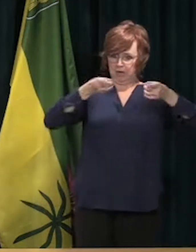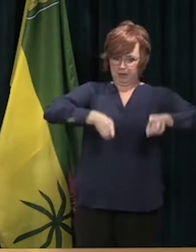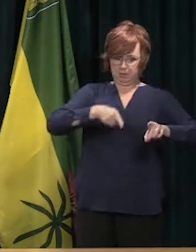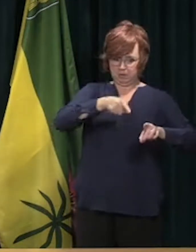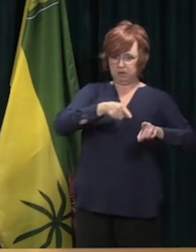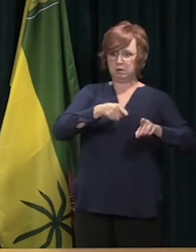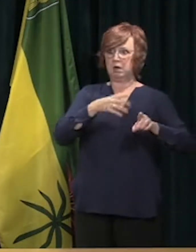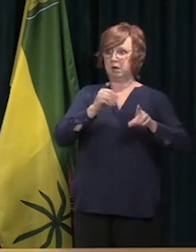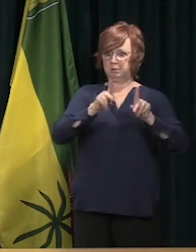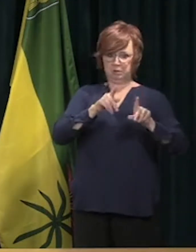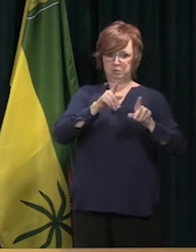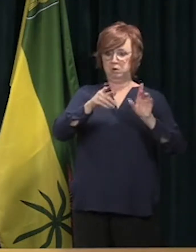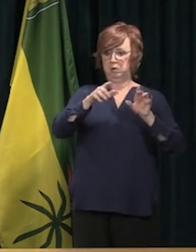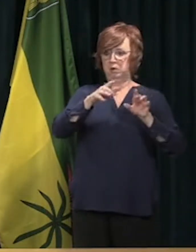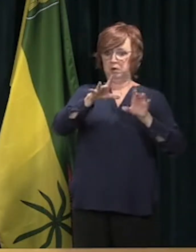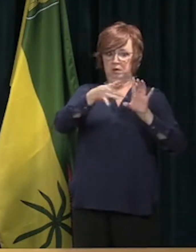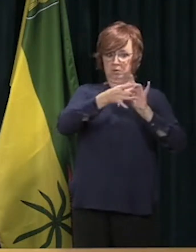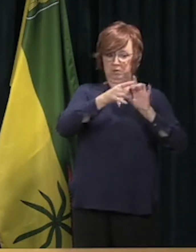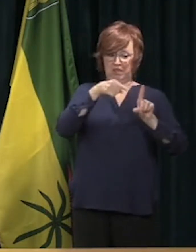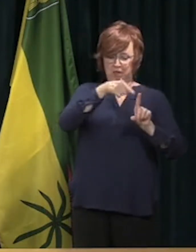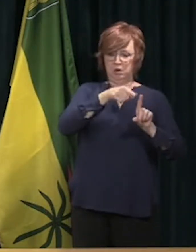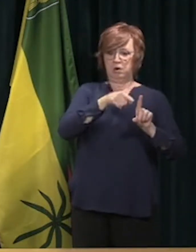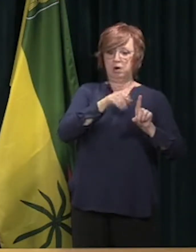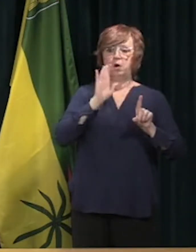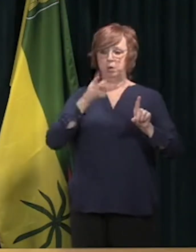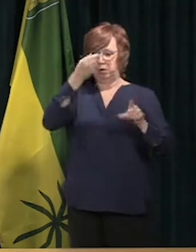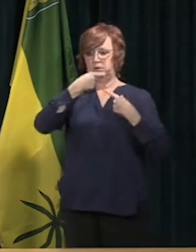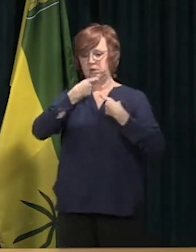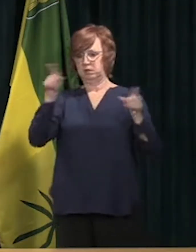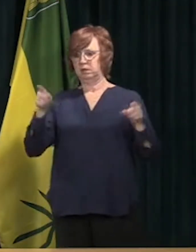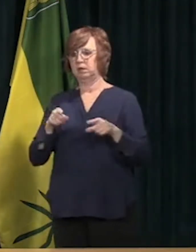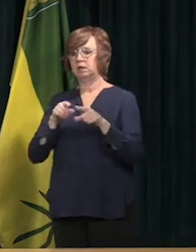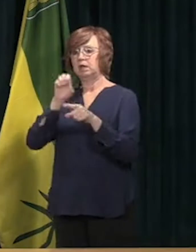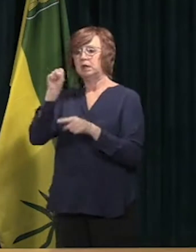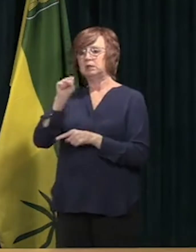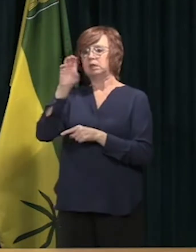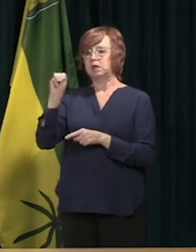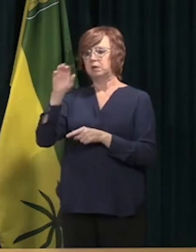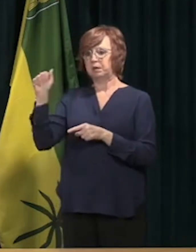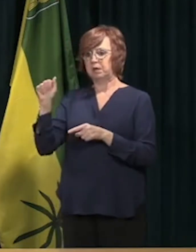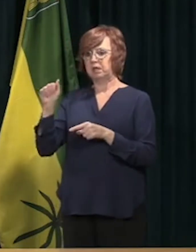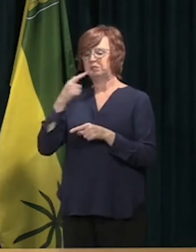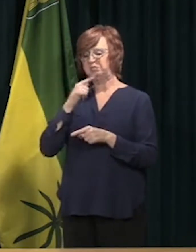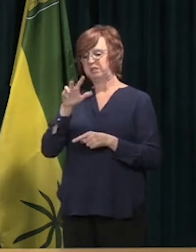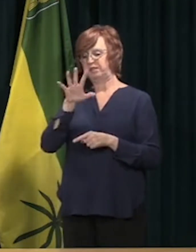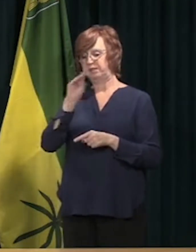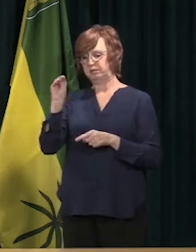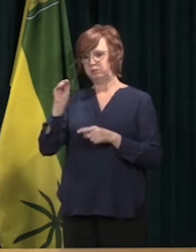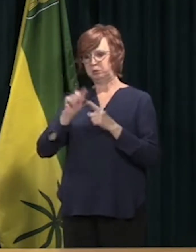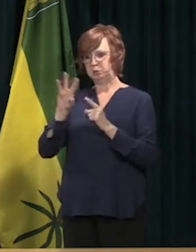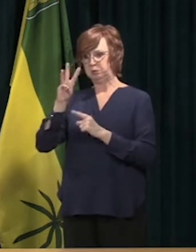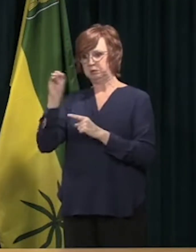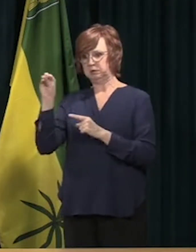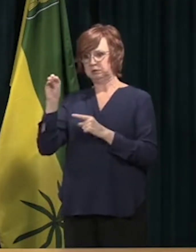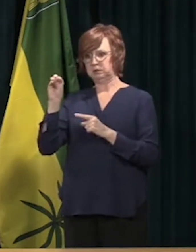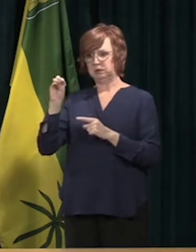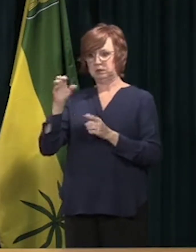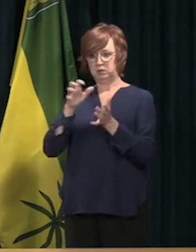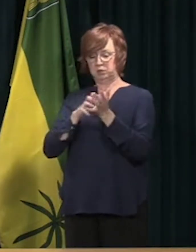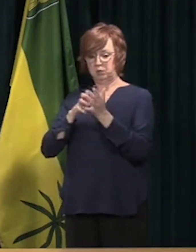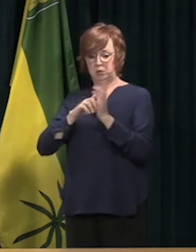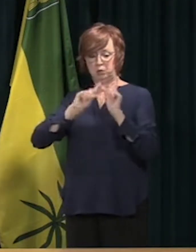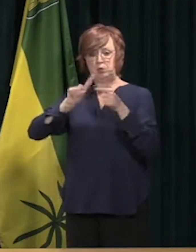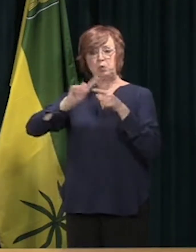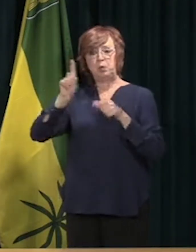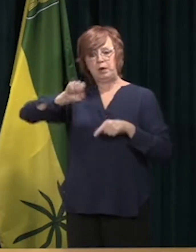that. The SMA has said that between 50 to 60 physicians from across Western Canada usually go to a Boncheville event